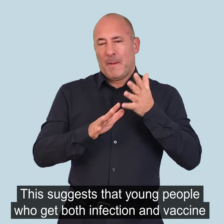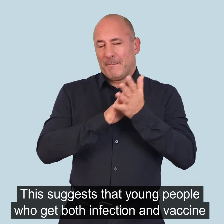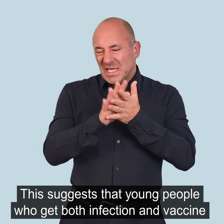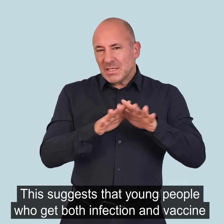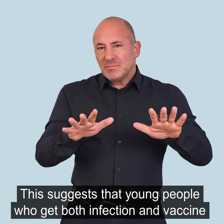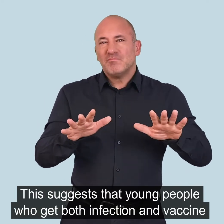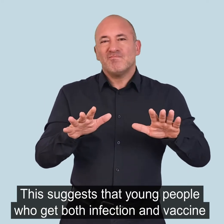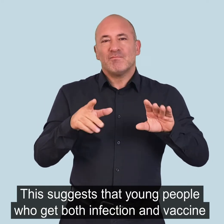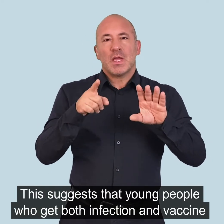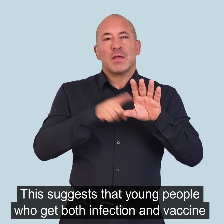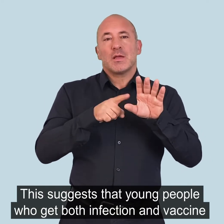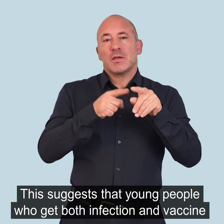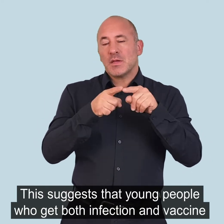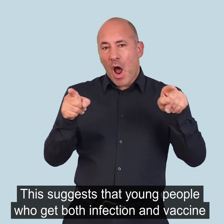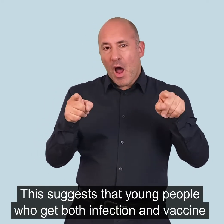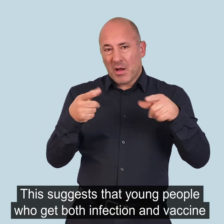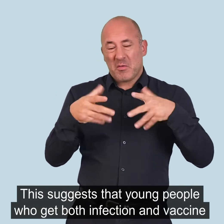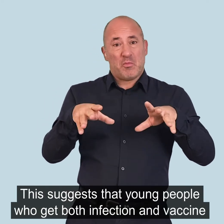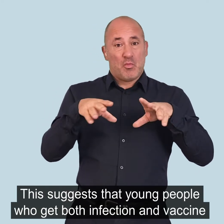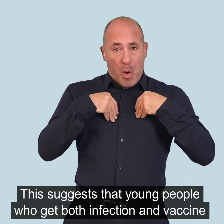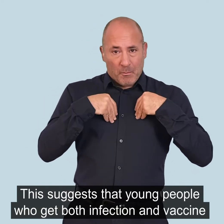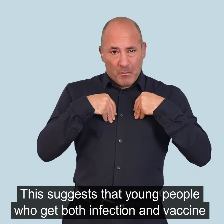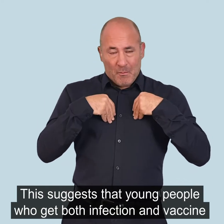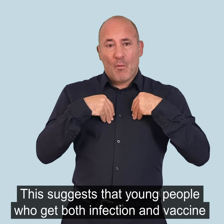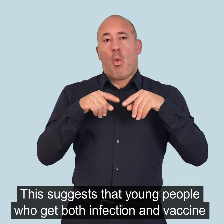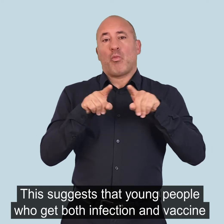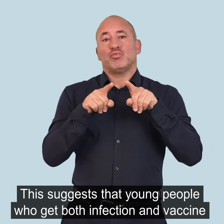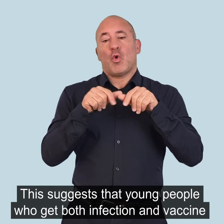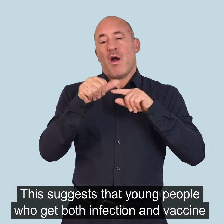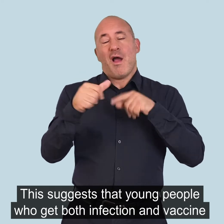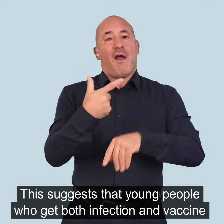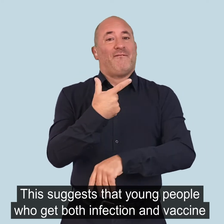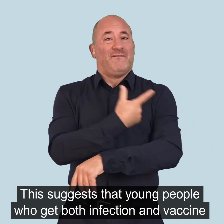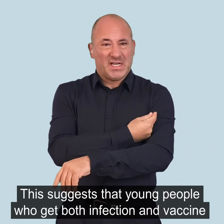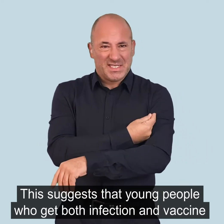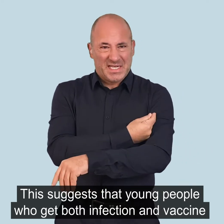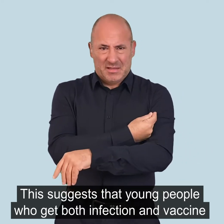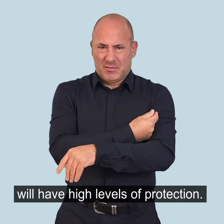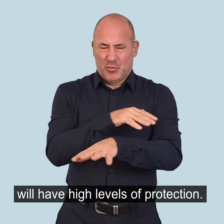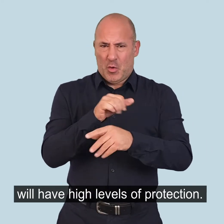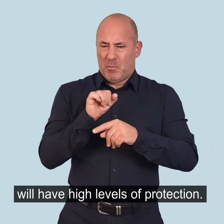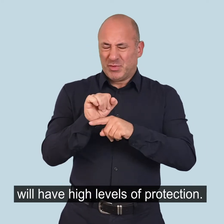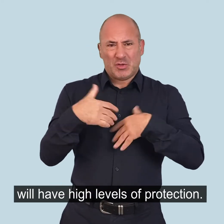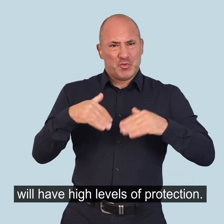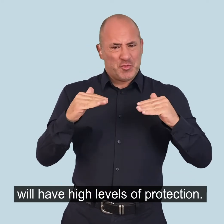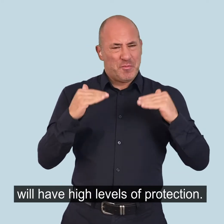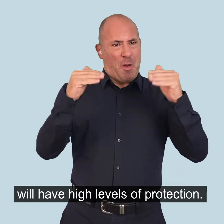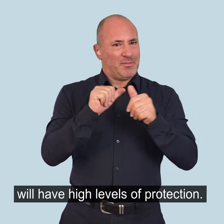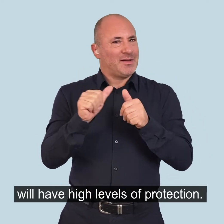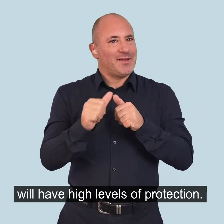This suggests that young people who get both infection and vaccine will have high levels of